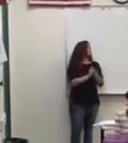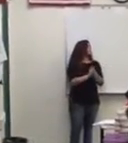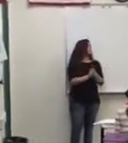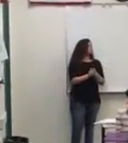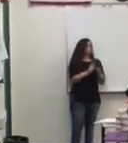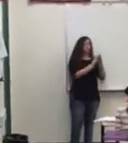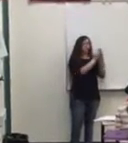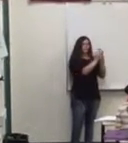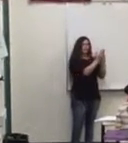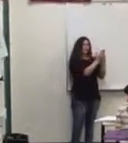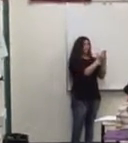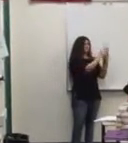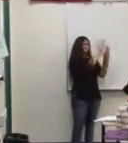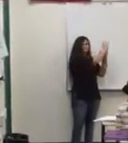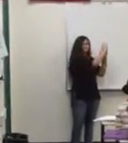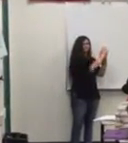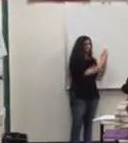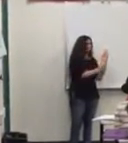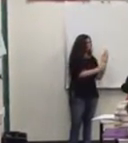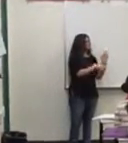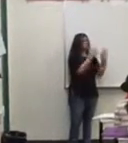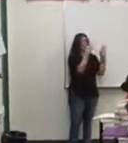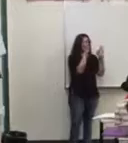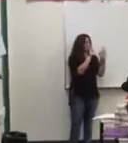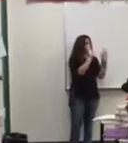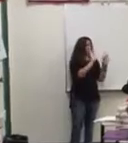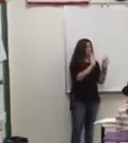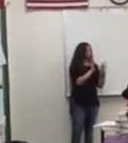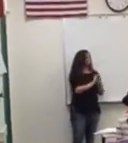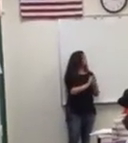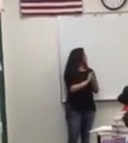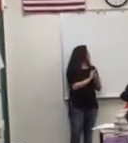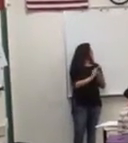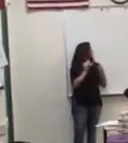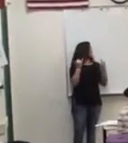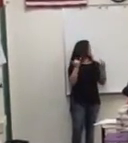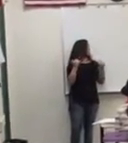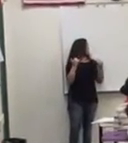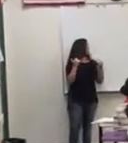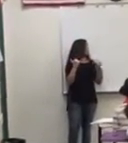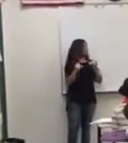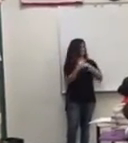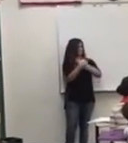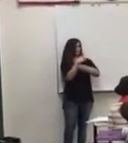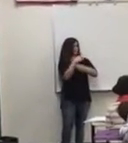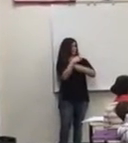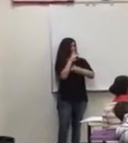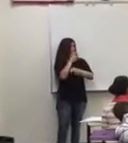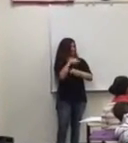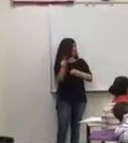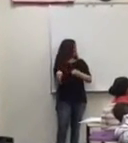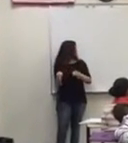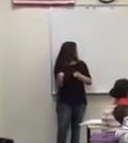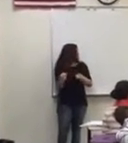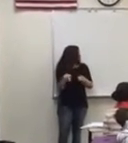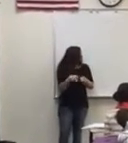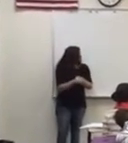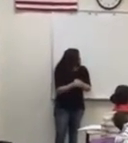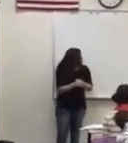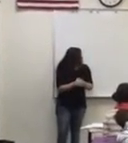things to keep in mind as far as submitting a PowerPoint to me. There are some things that I'm going to take right off the table